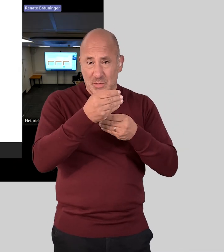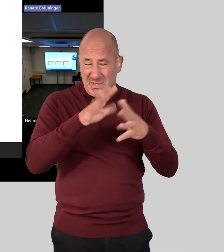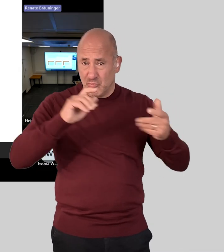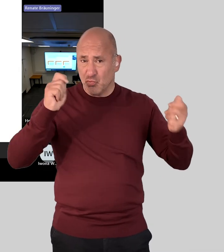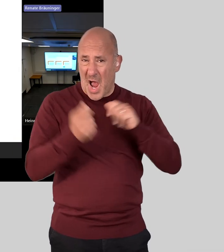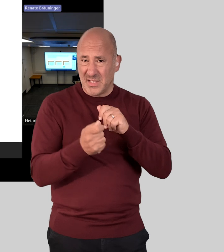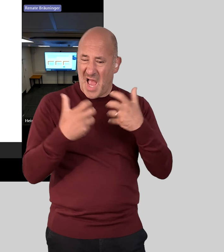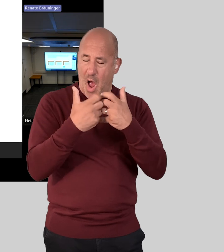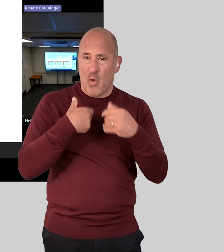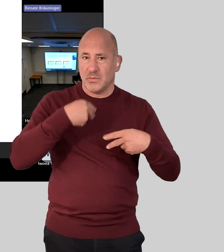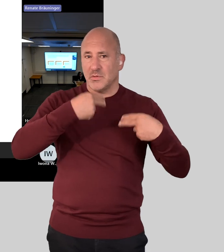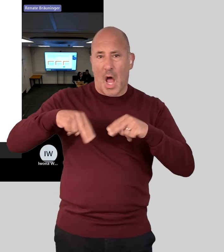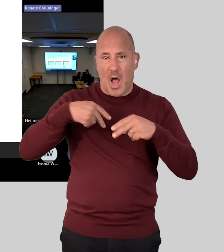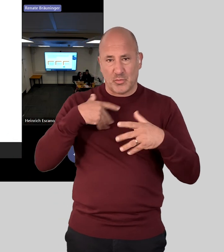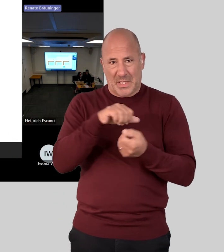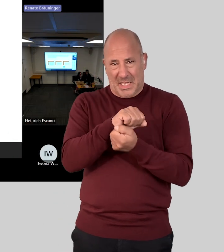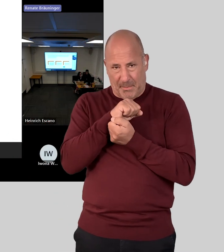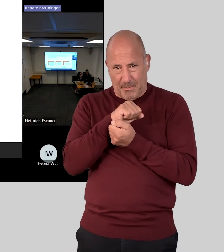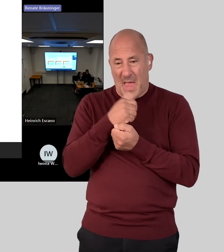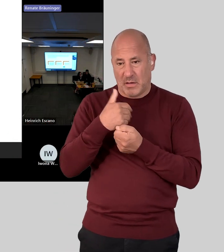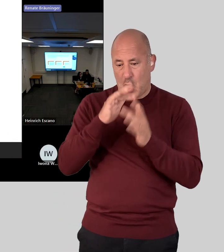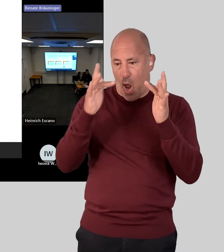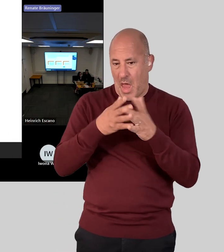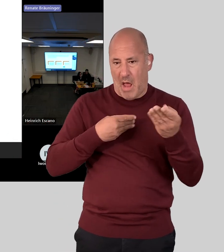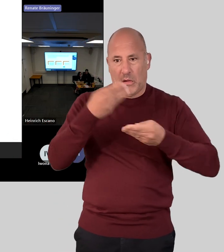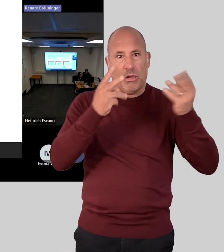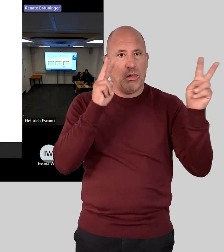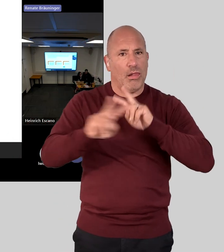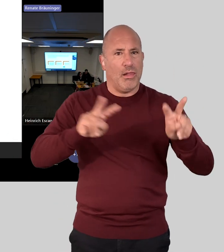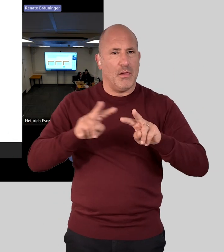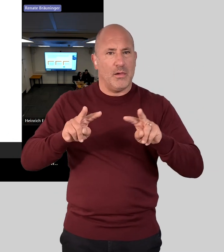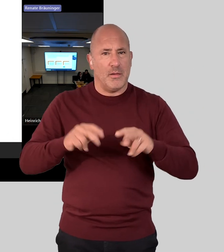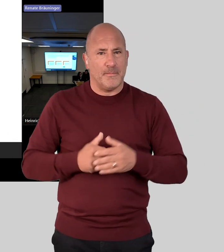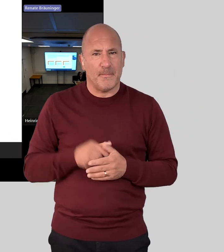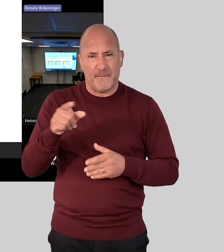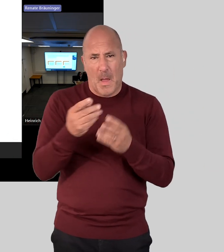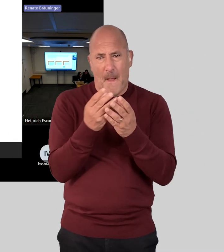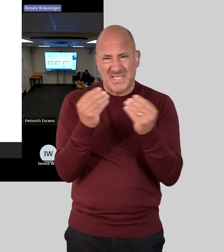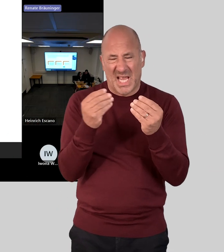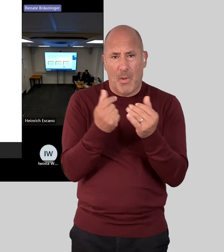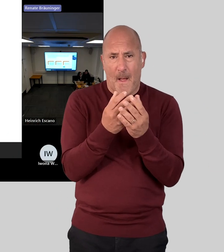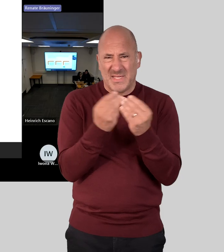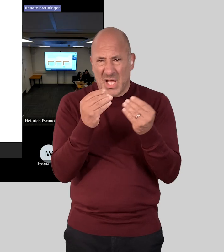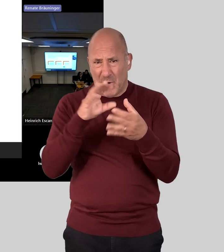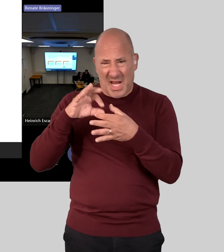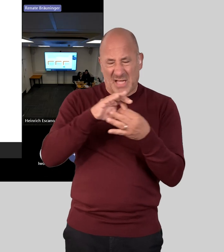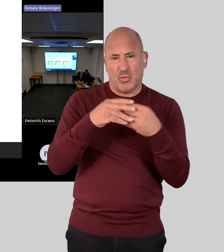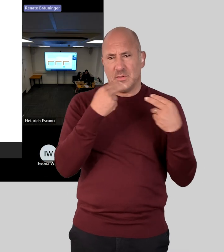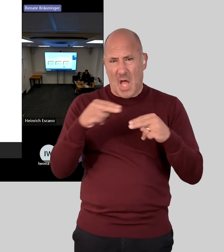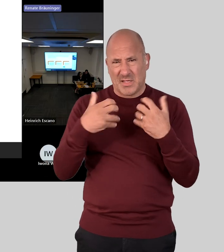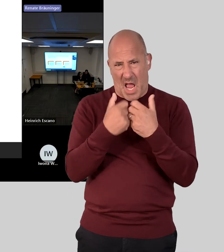capital changed through the way dance is stored and transmitted online? How can we define the material